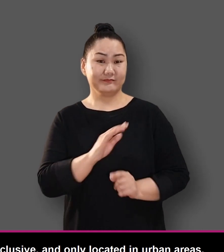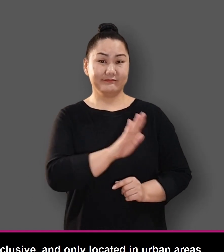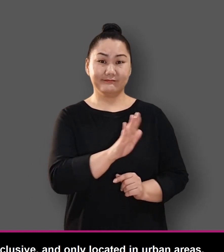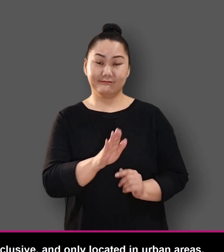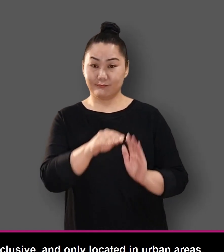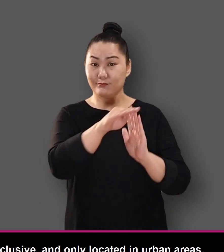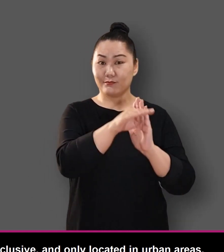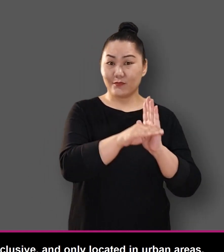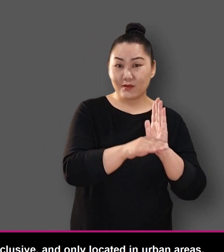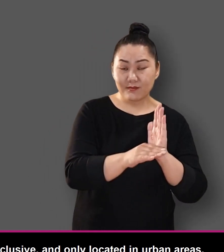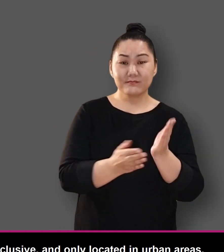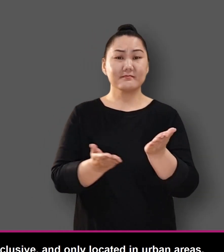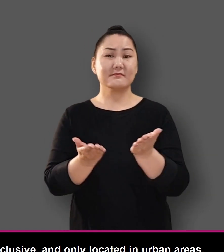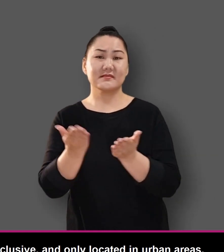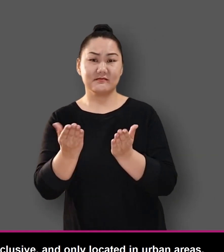And are often too expensive,